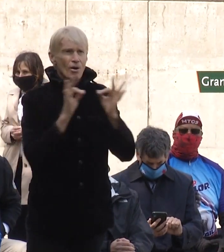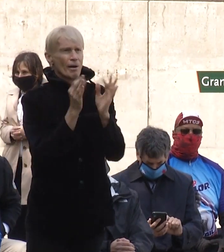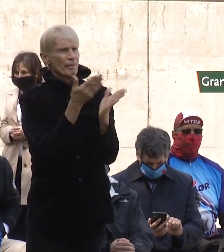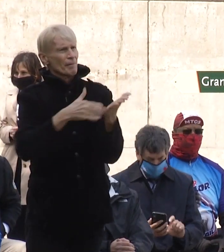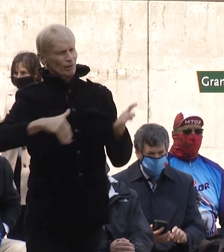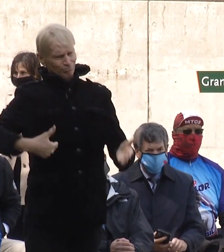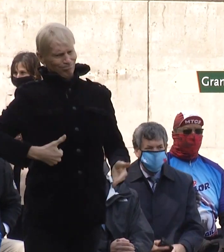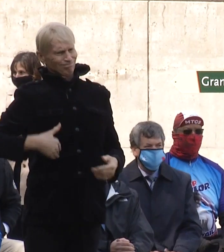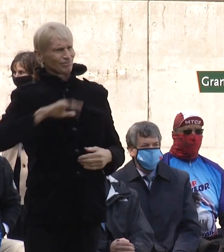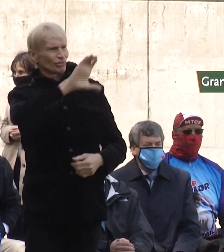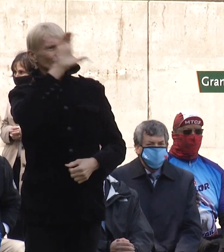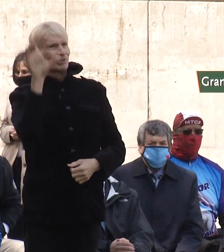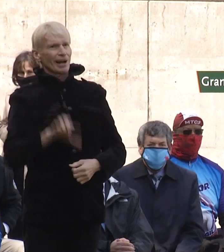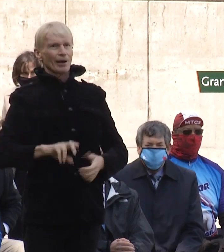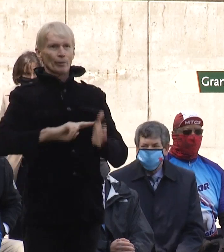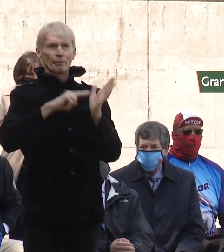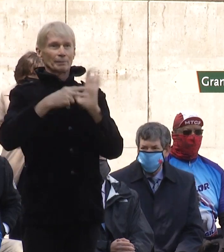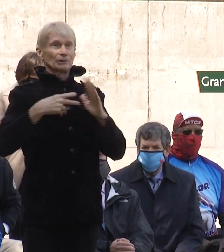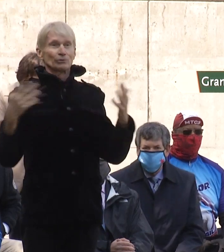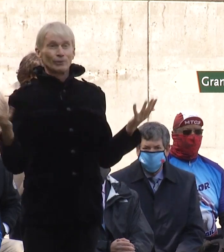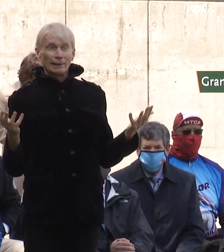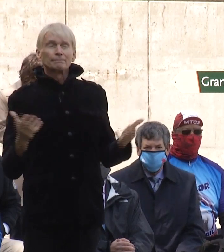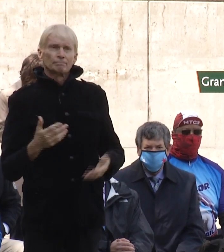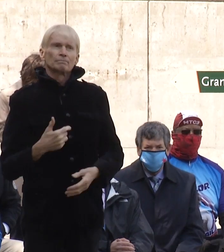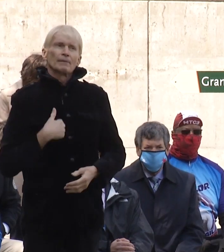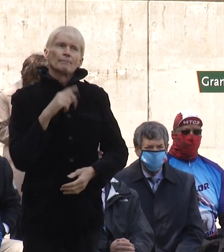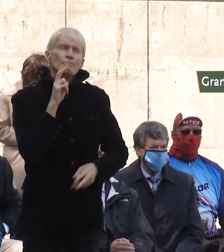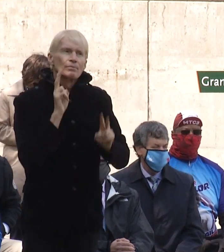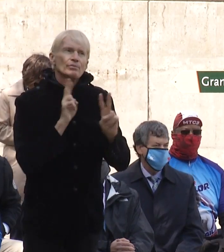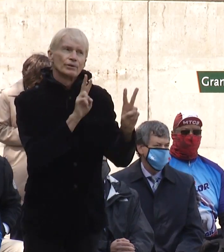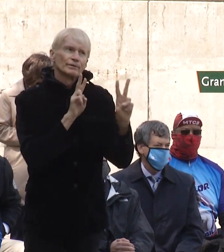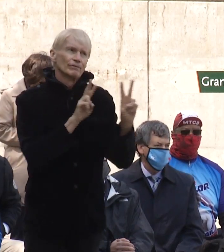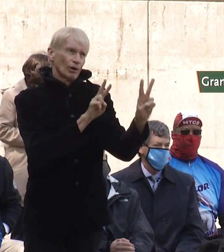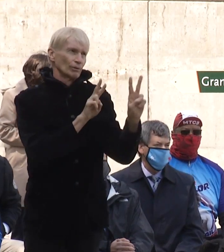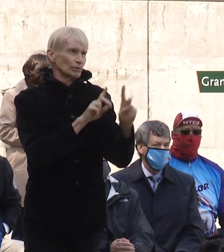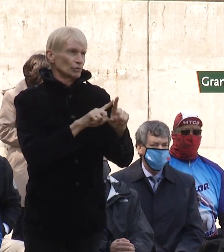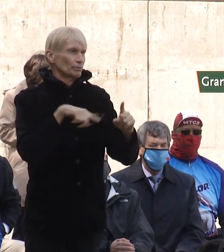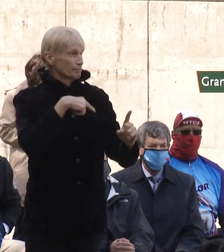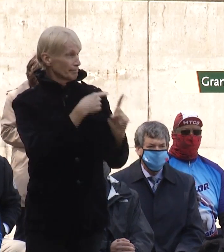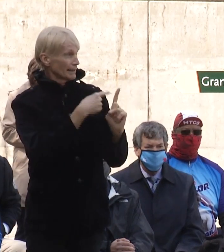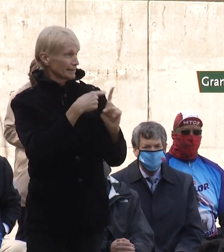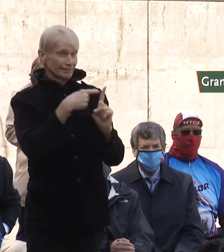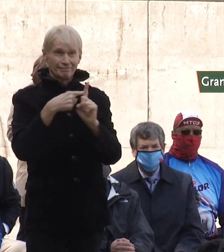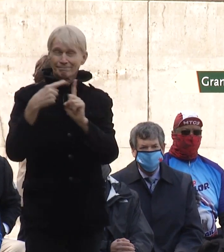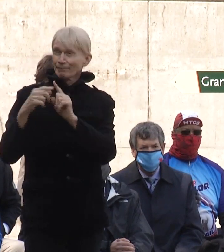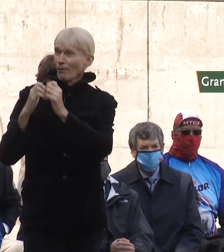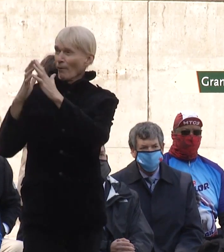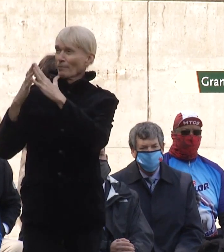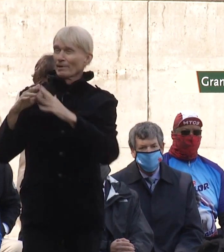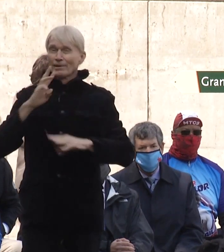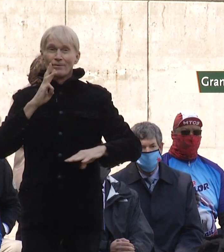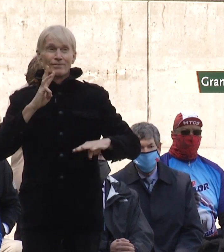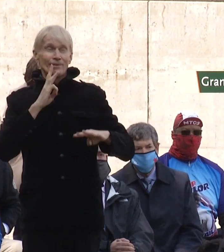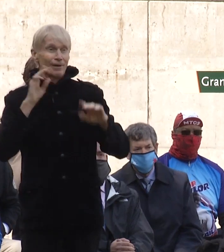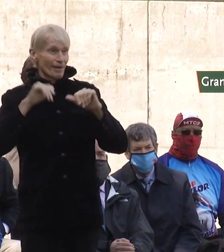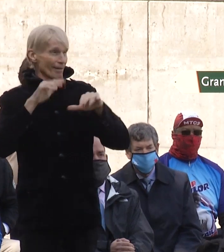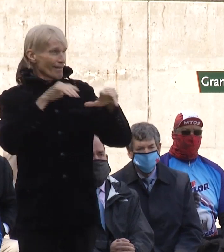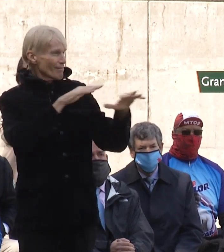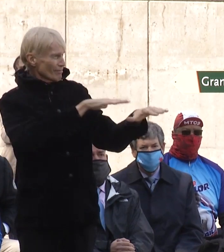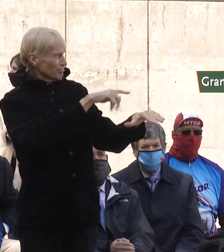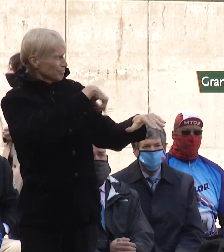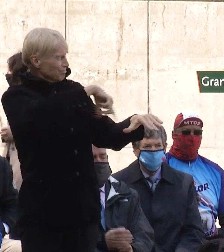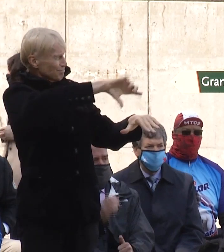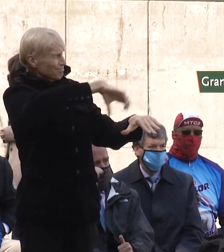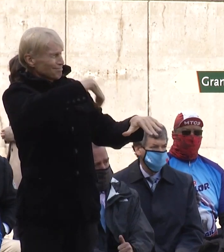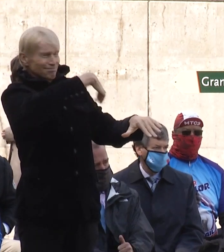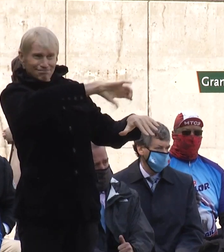our identity. So I'm looking forward not only to reopening the lakefront trail, the conclusion of